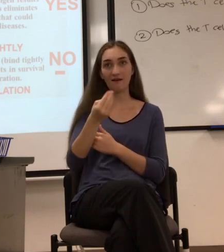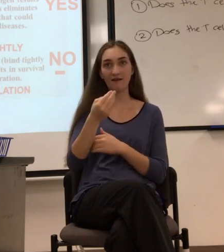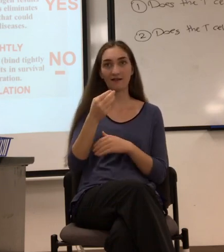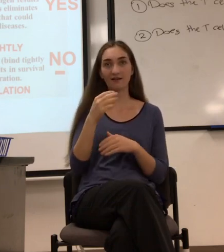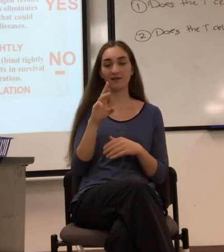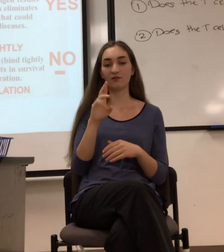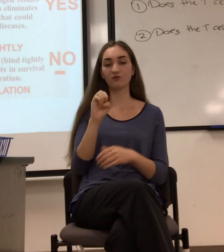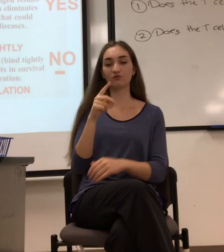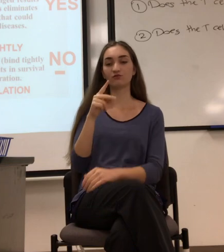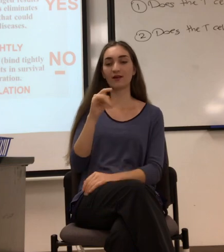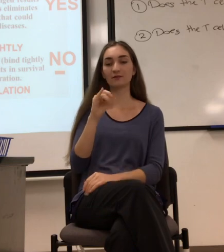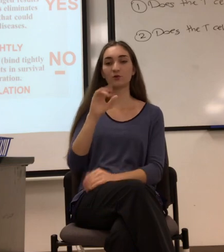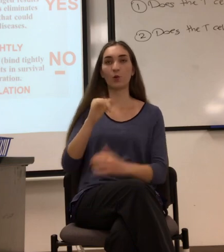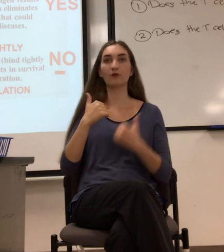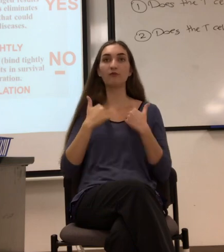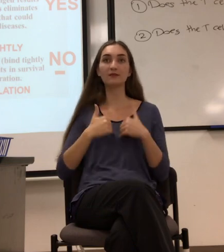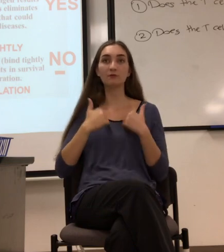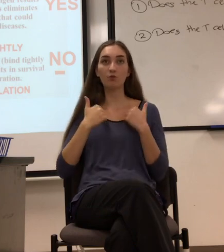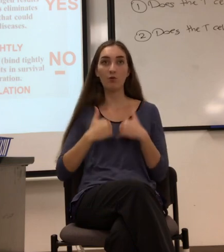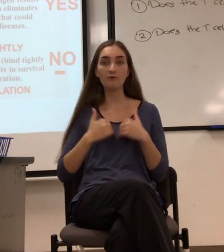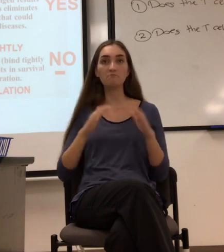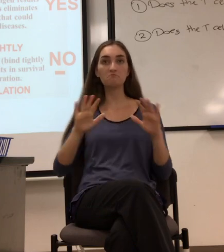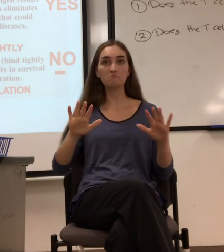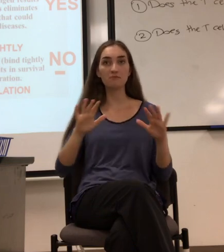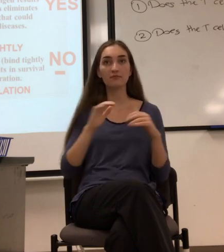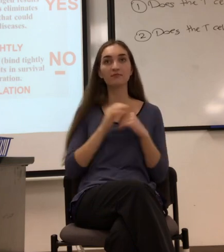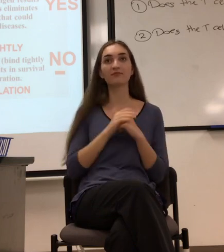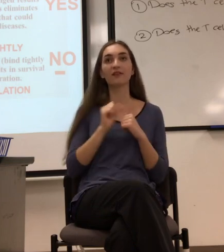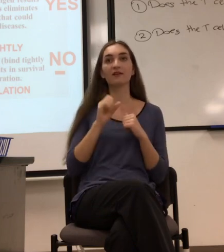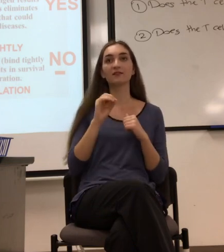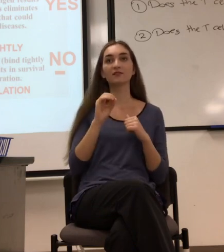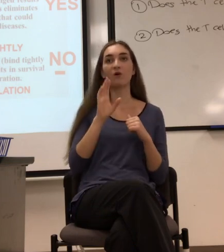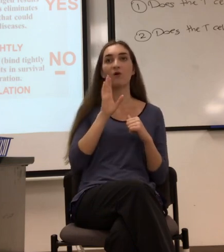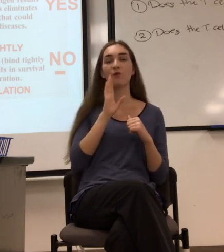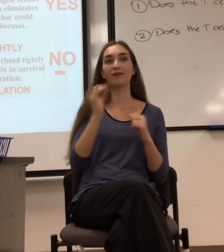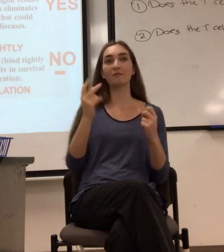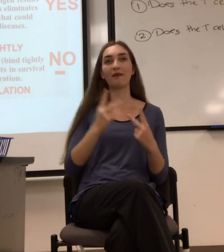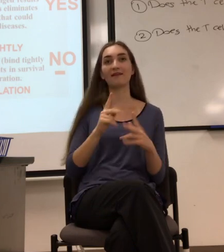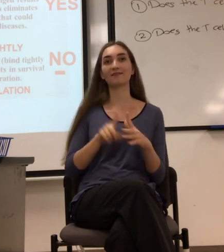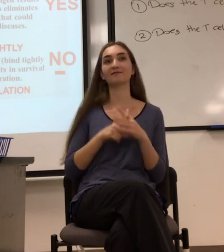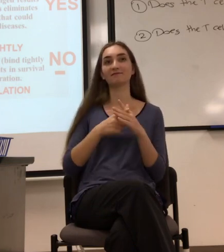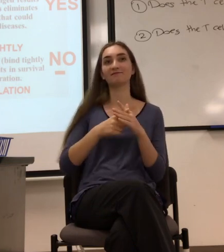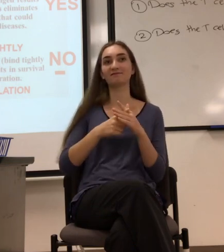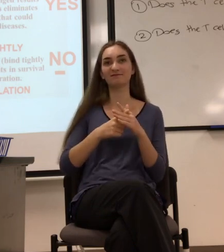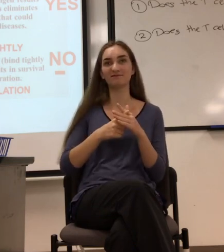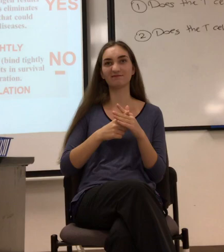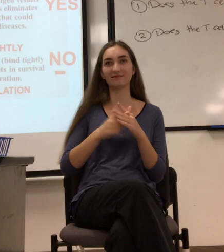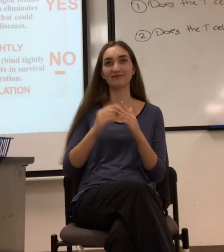more lecture, then I'll leave plenty of time to do your blood typing lab. I'll see you in about 20 minutes.